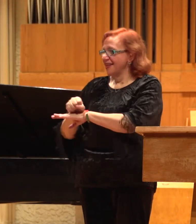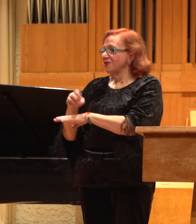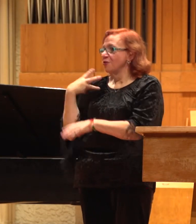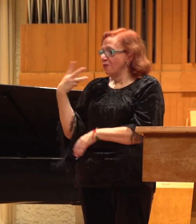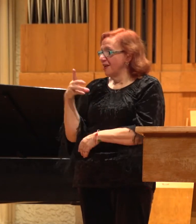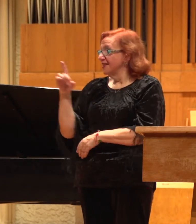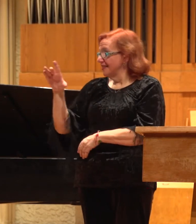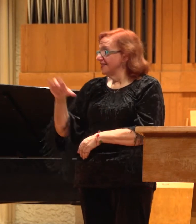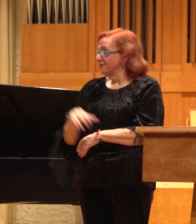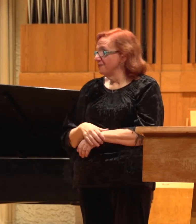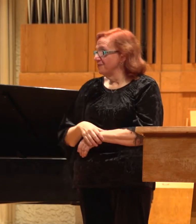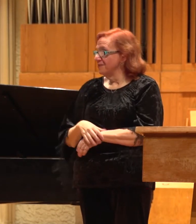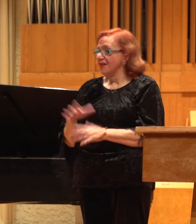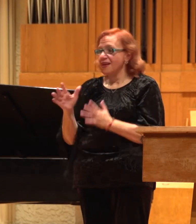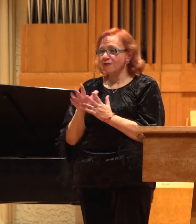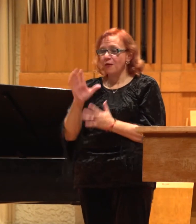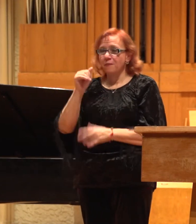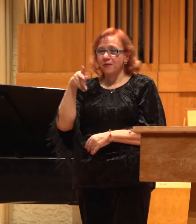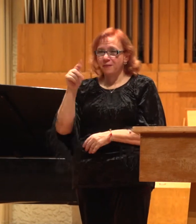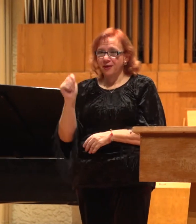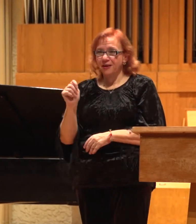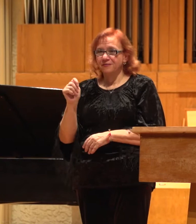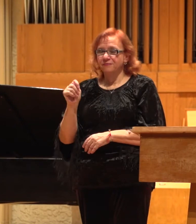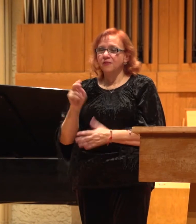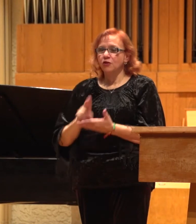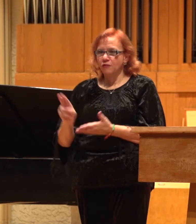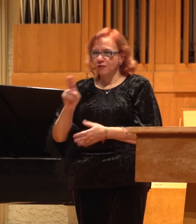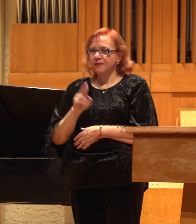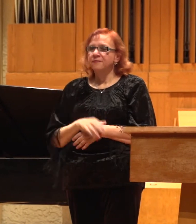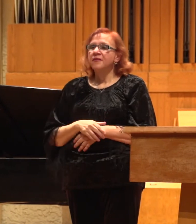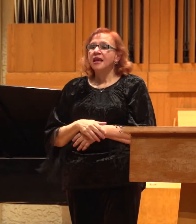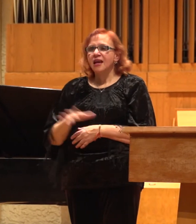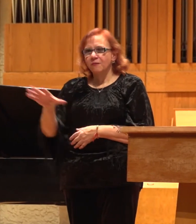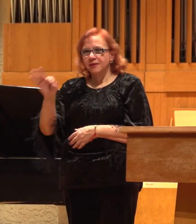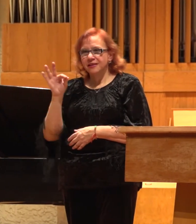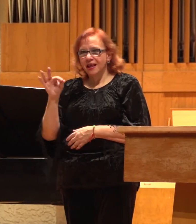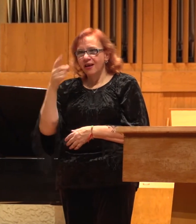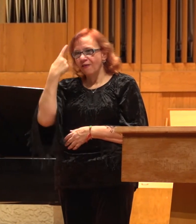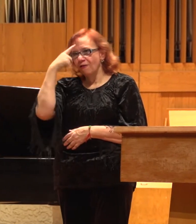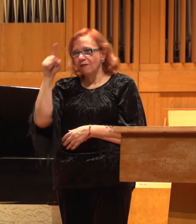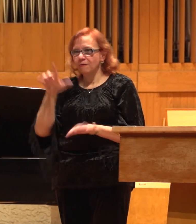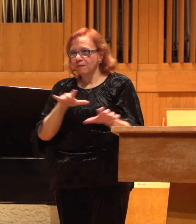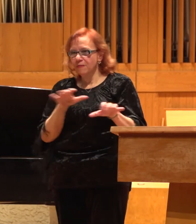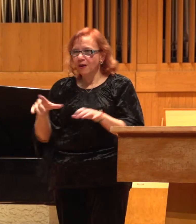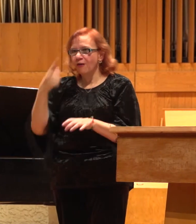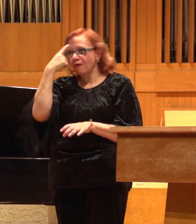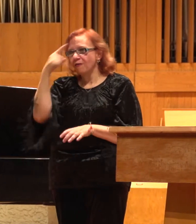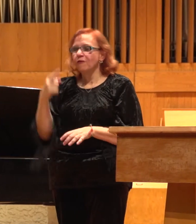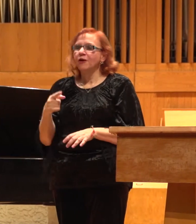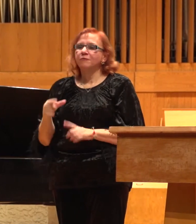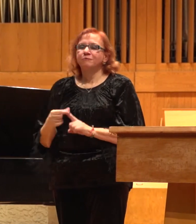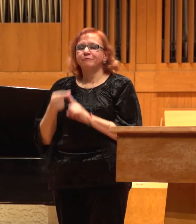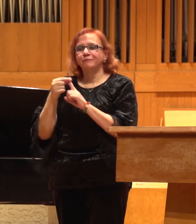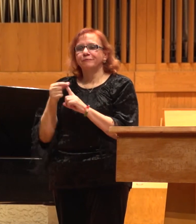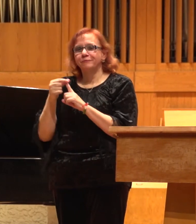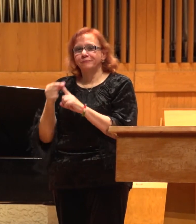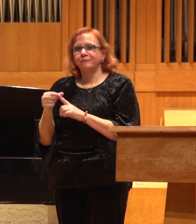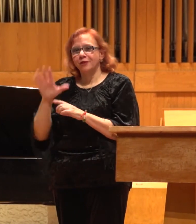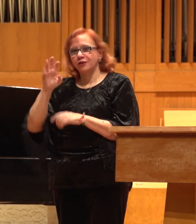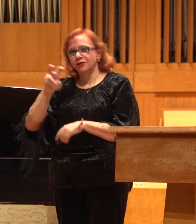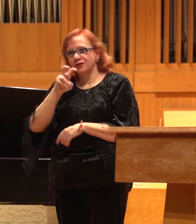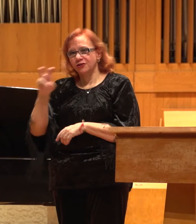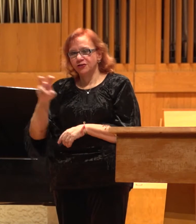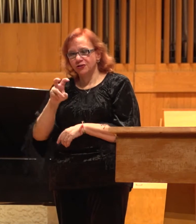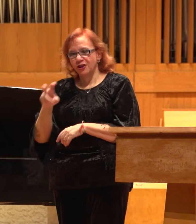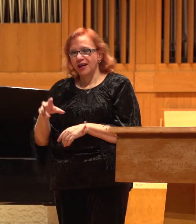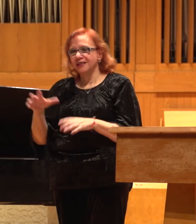a freshman at Belmont University, Elliot was selected as a pianist for the premier jazz ensemble at the university.